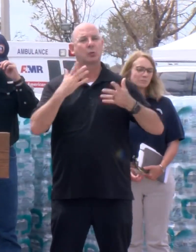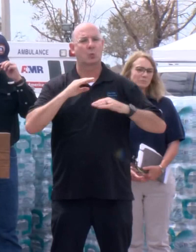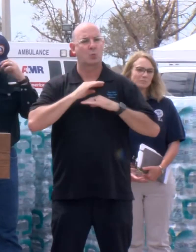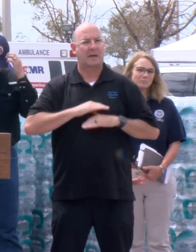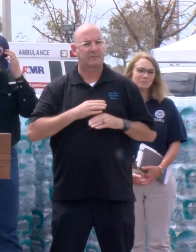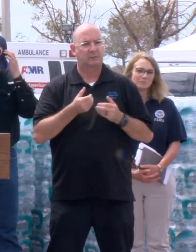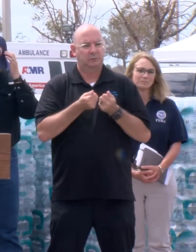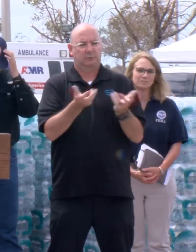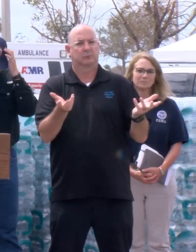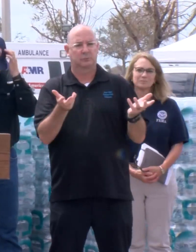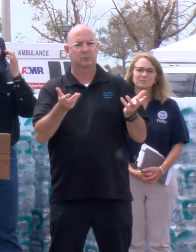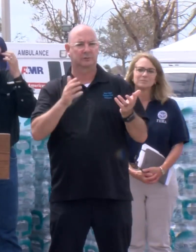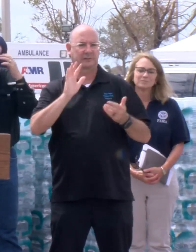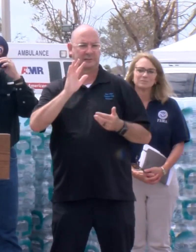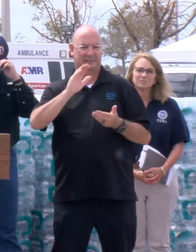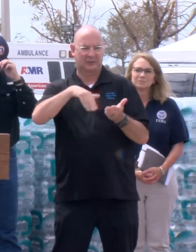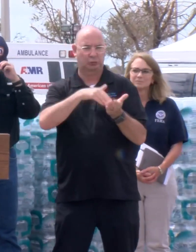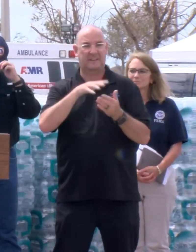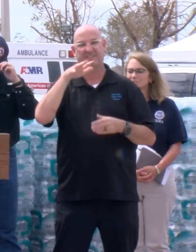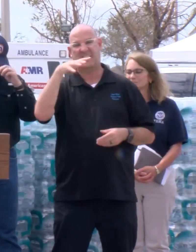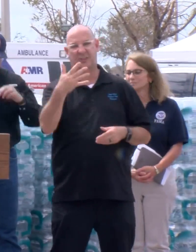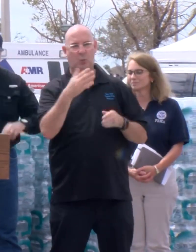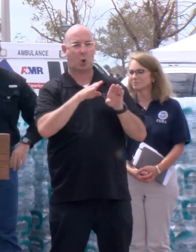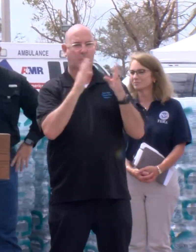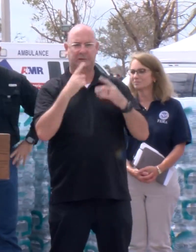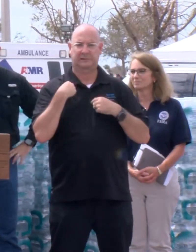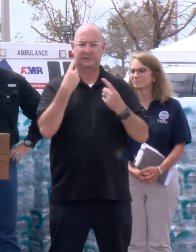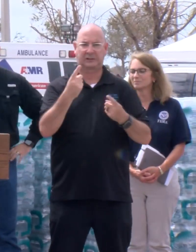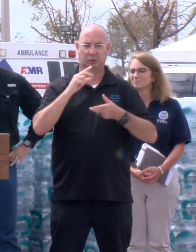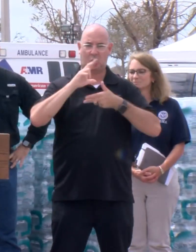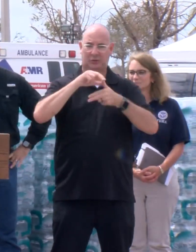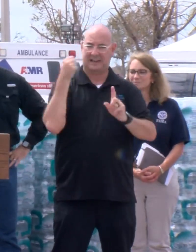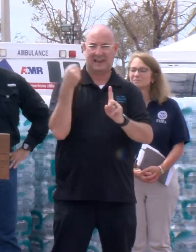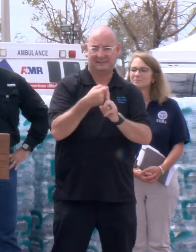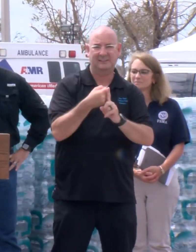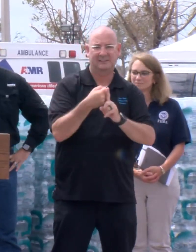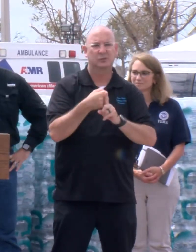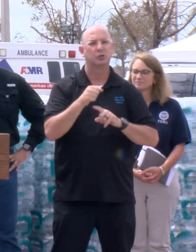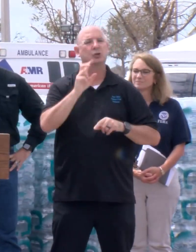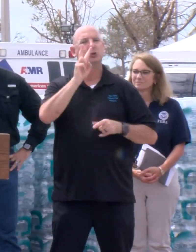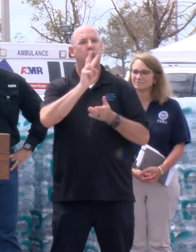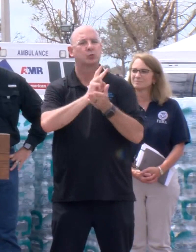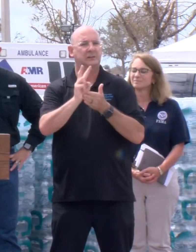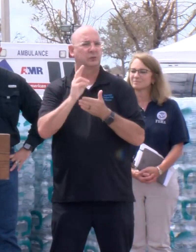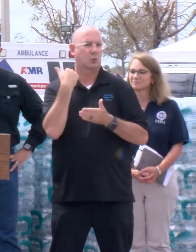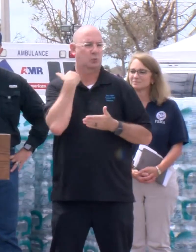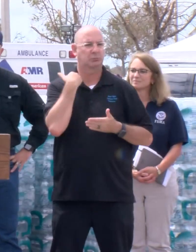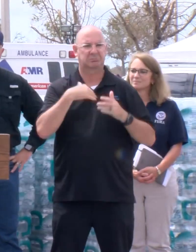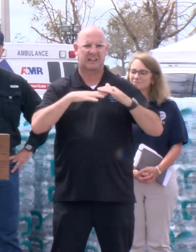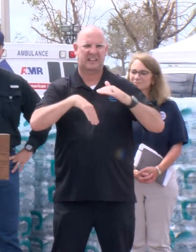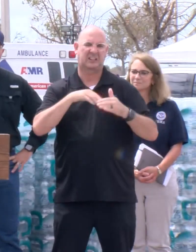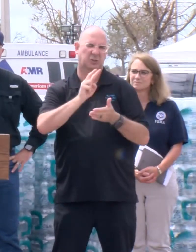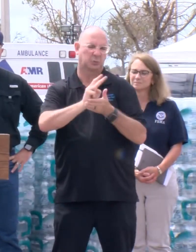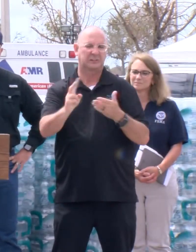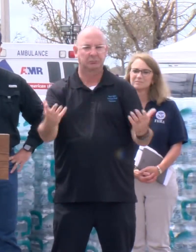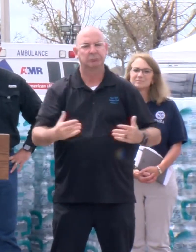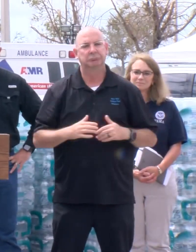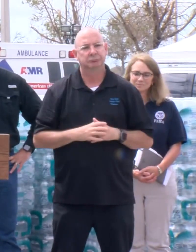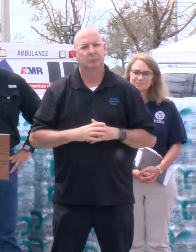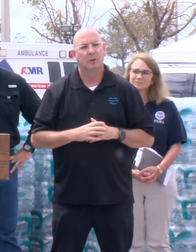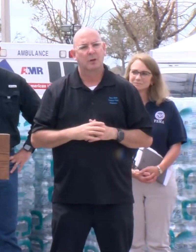Ian made landfall a little less than 2 weeks ago. FEMA's also either opened or in the process of opening